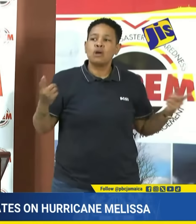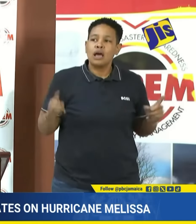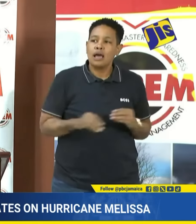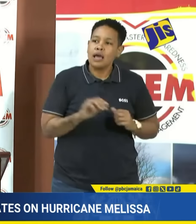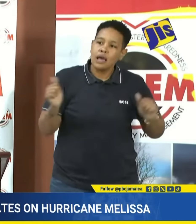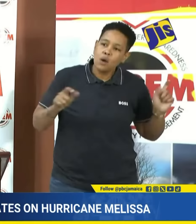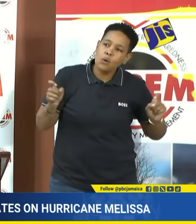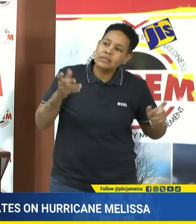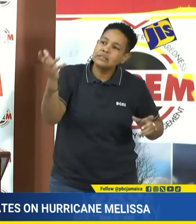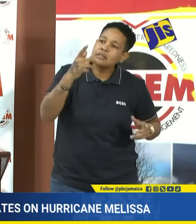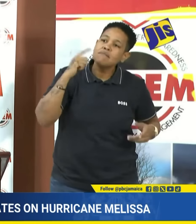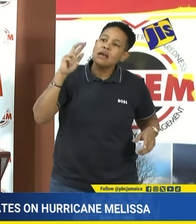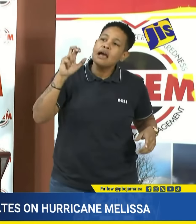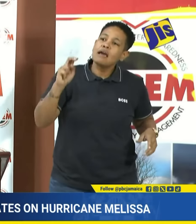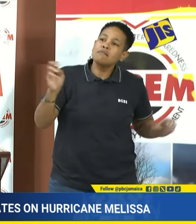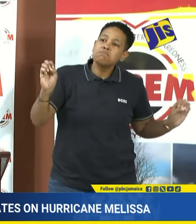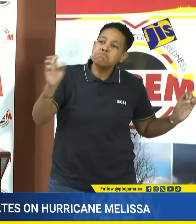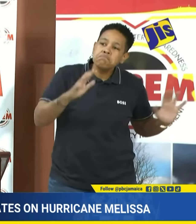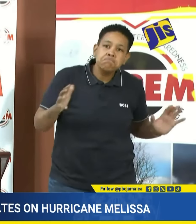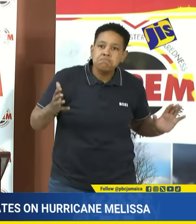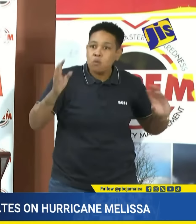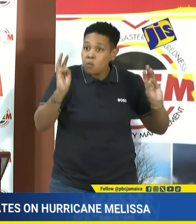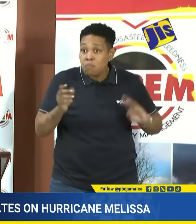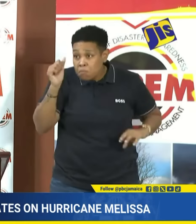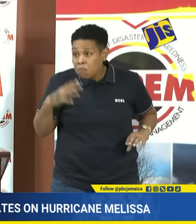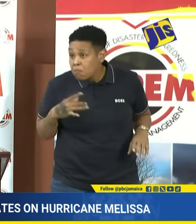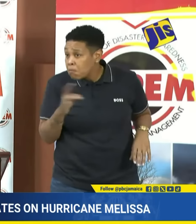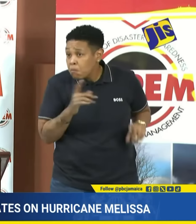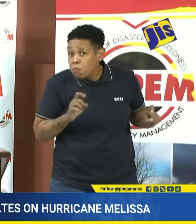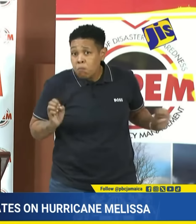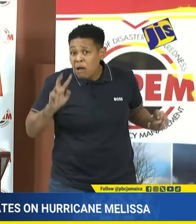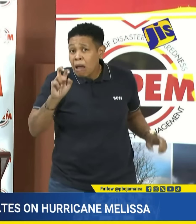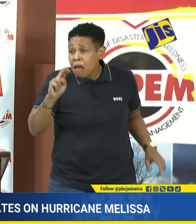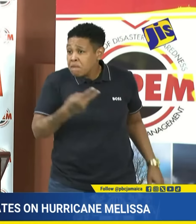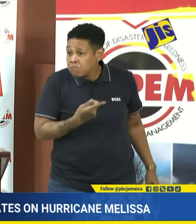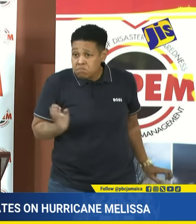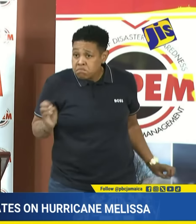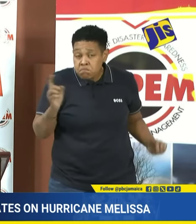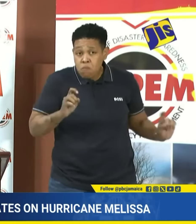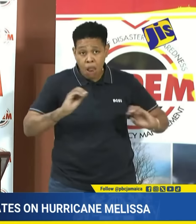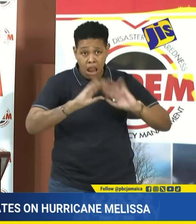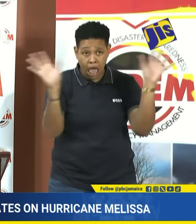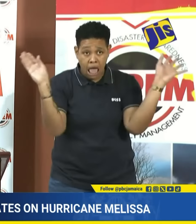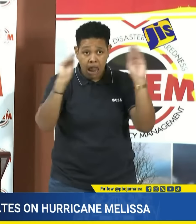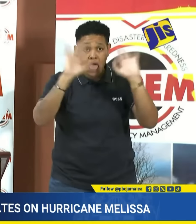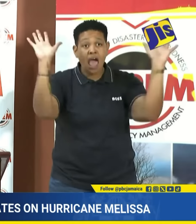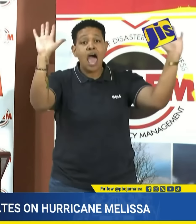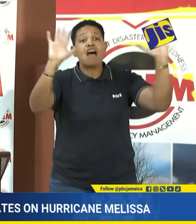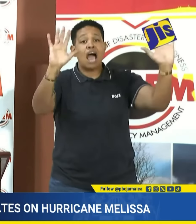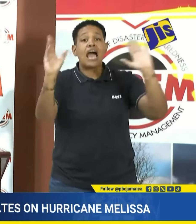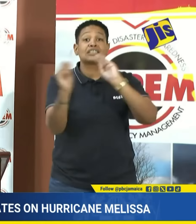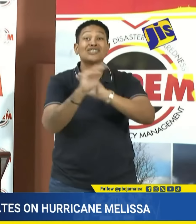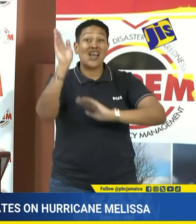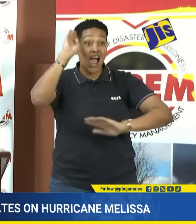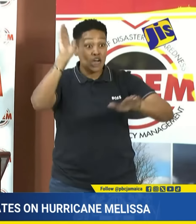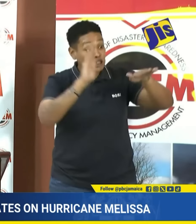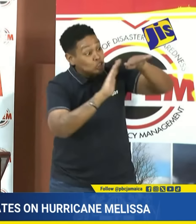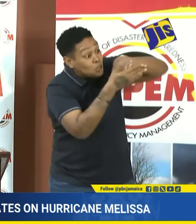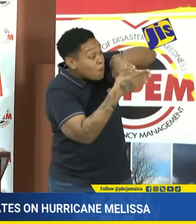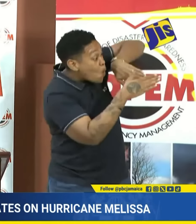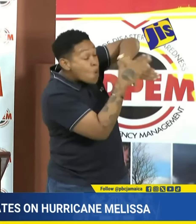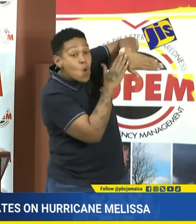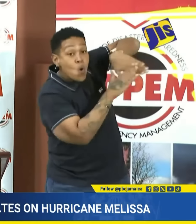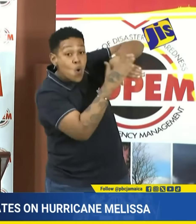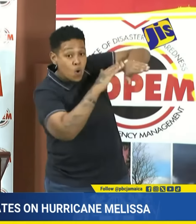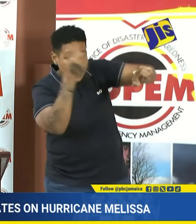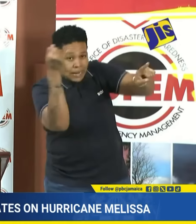Does anyone have any questions for Evan Thompson? Everything is clear? All right, so every part of Jamaica is